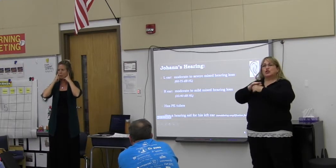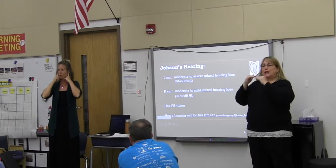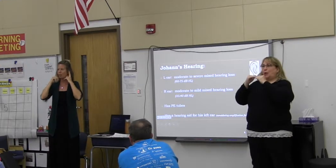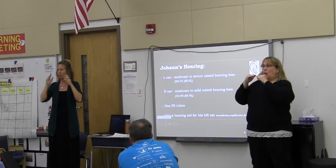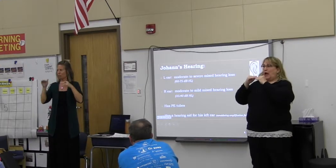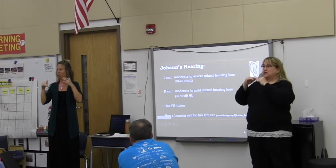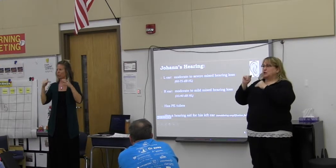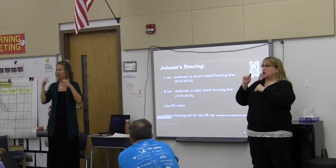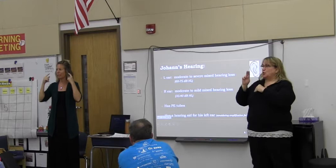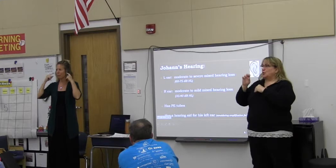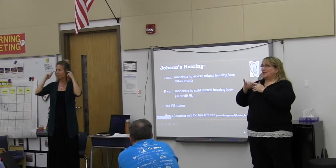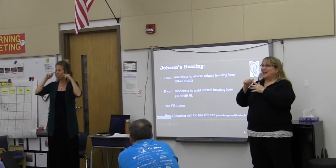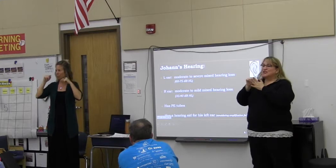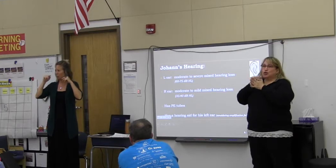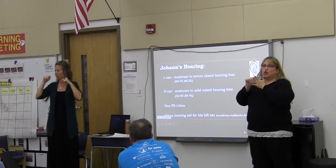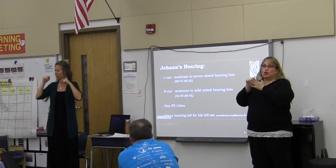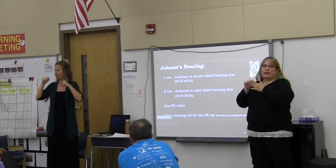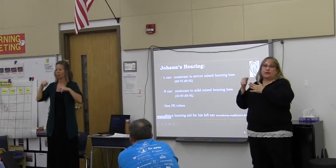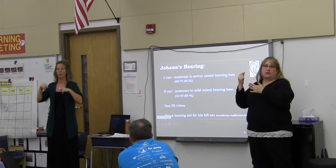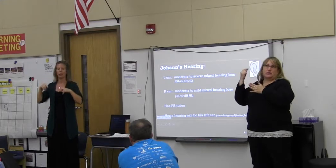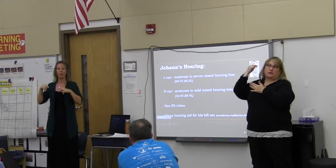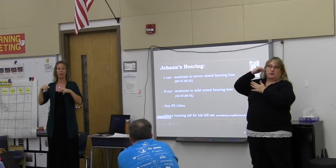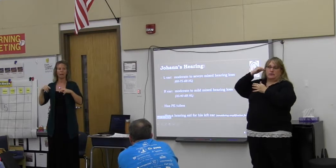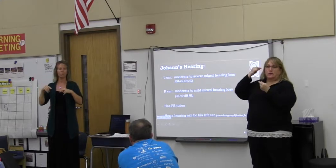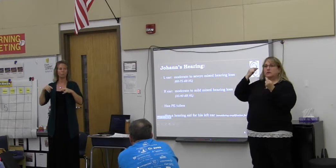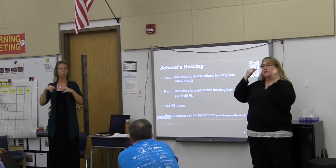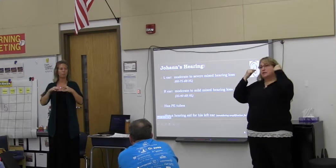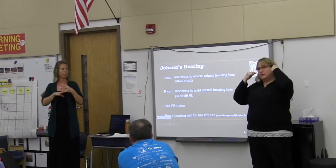equalizing tubes that surgically get put into our ears.